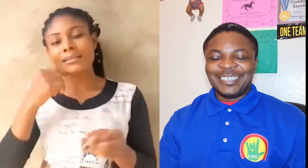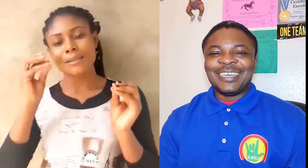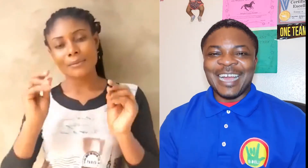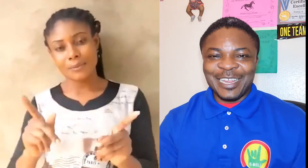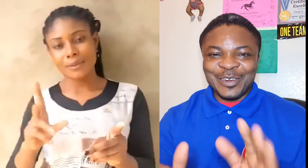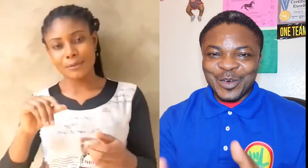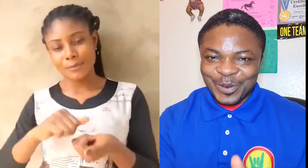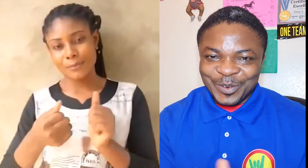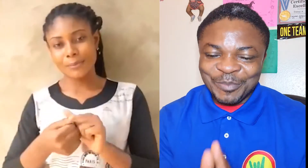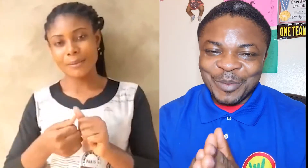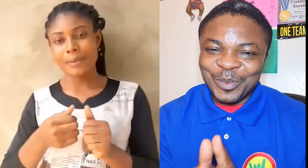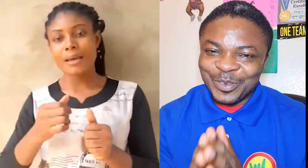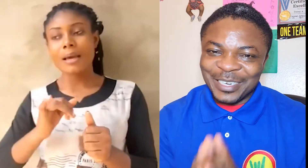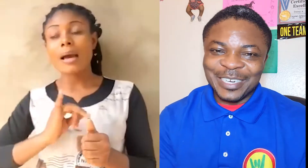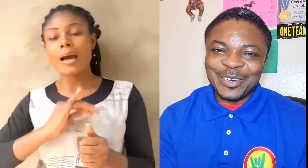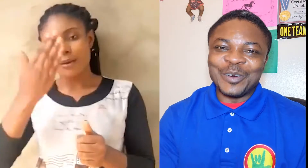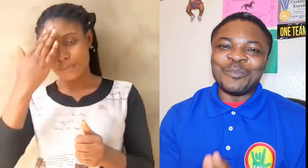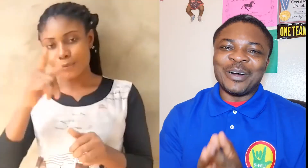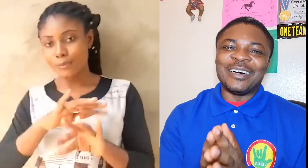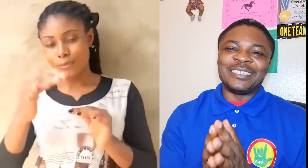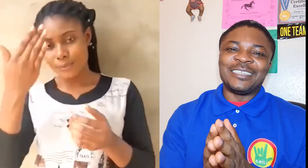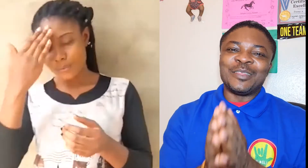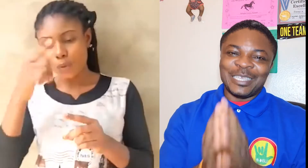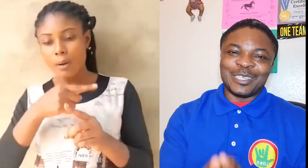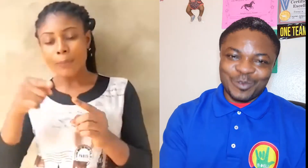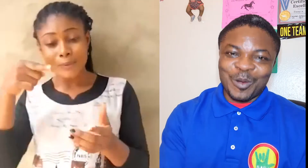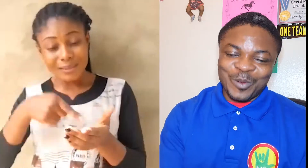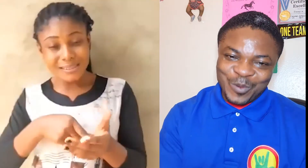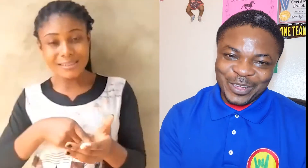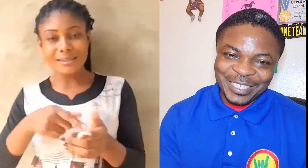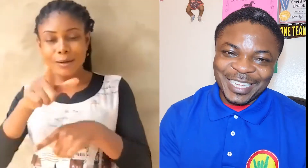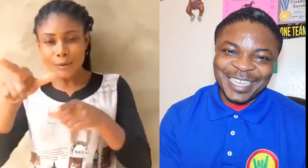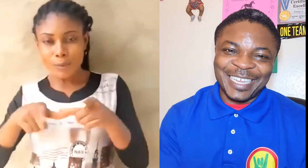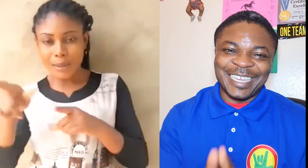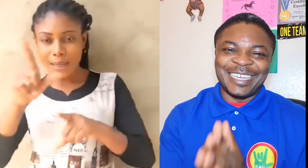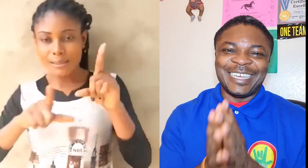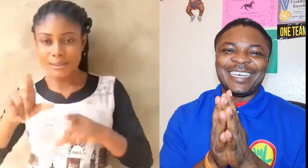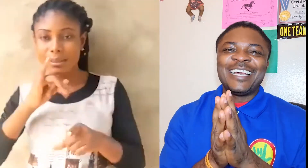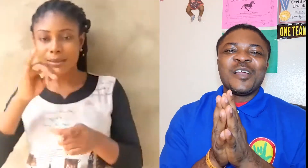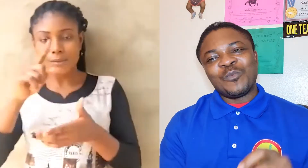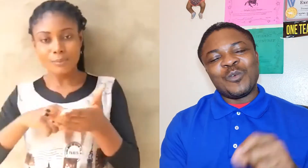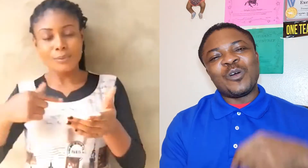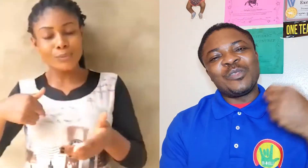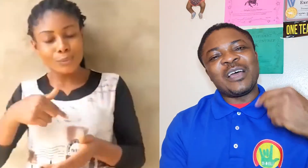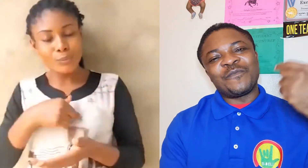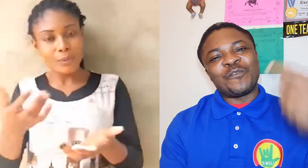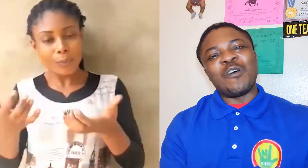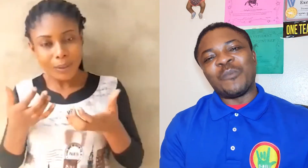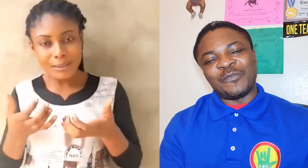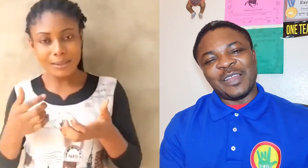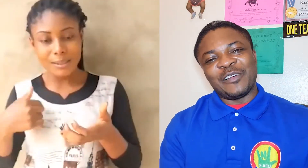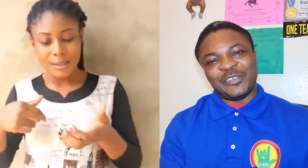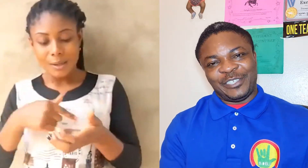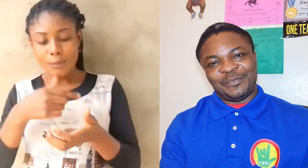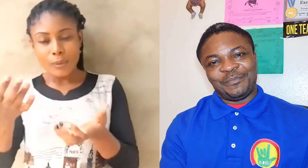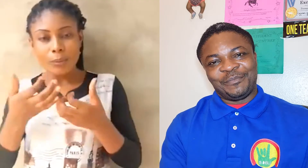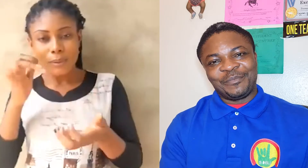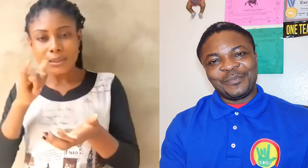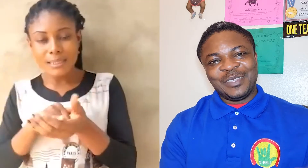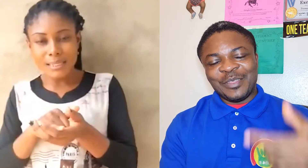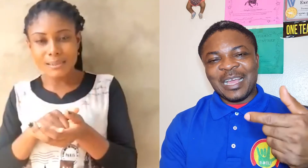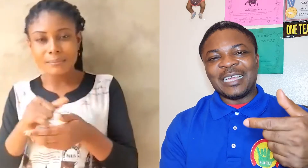right. I know maybe you didn't know, but this is what we want. We want that form of